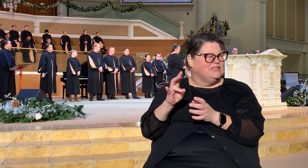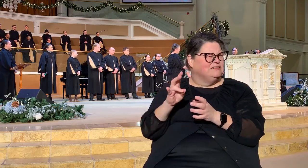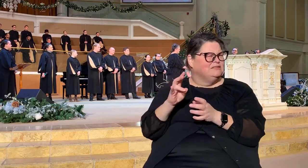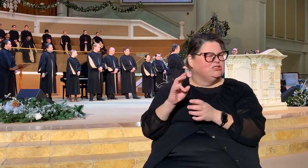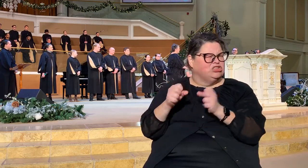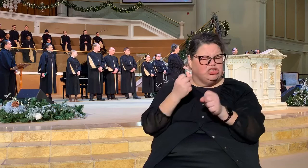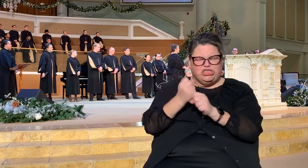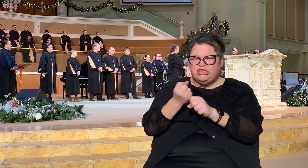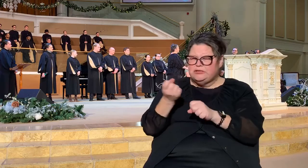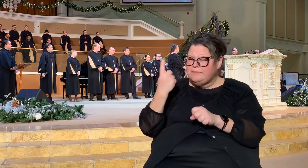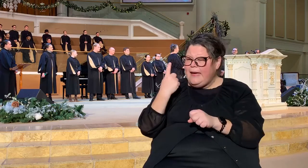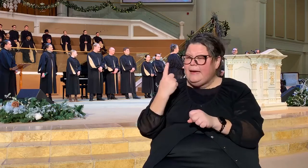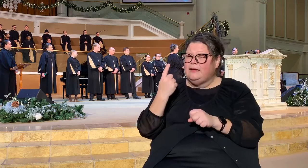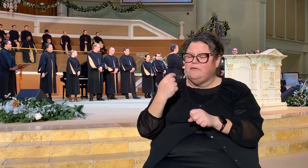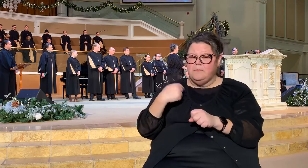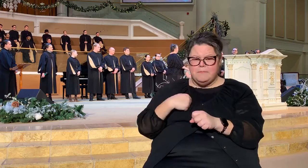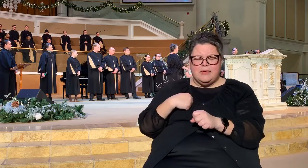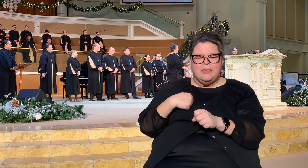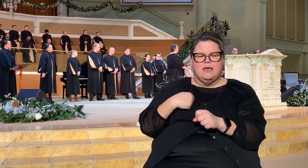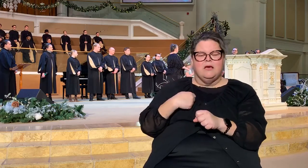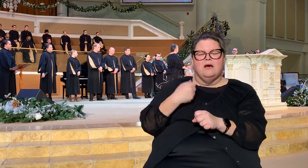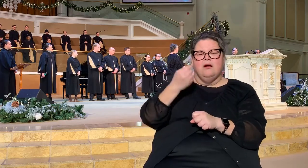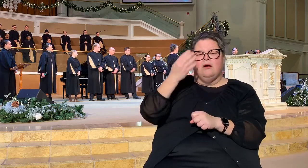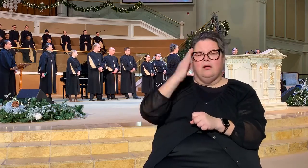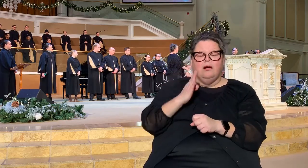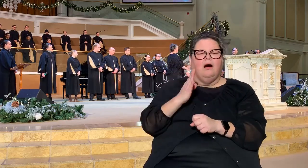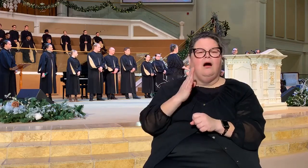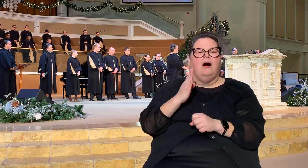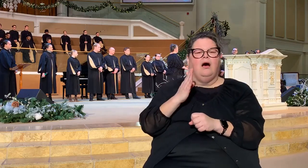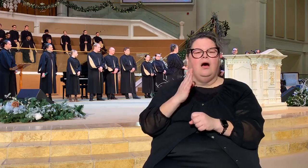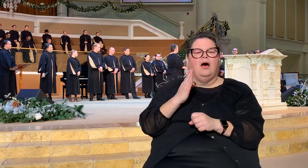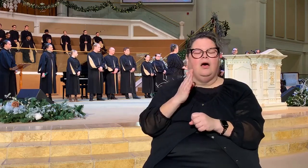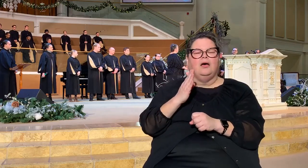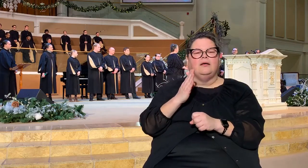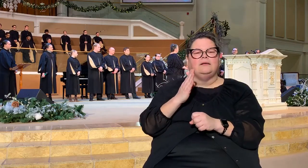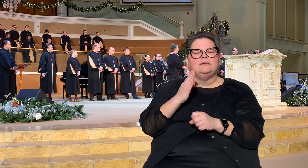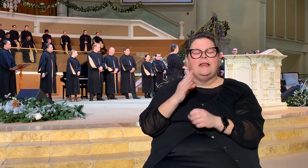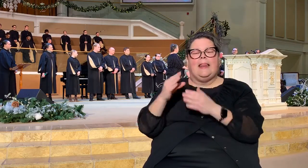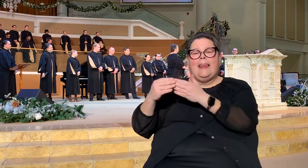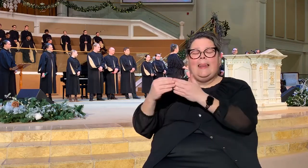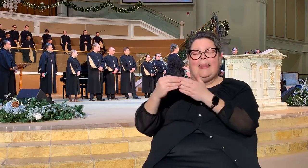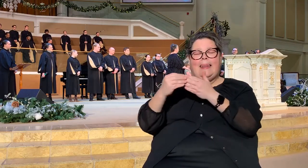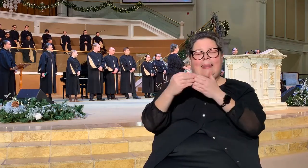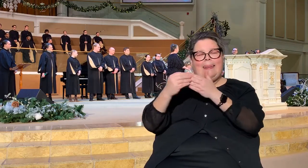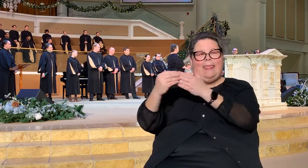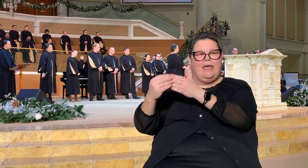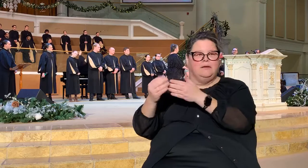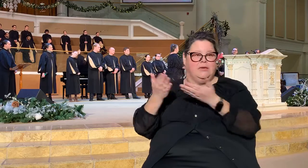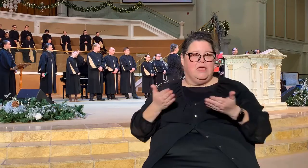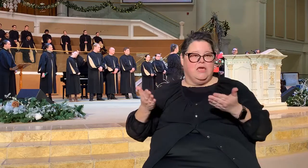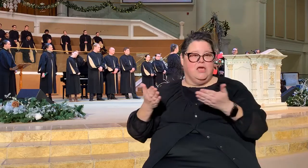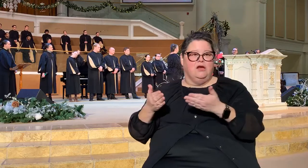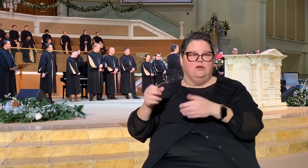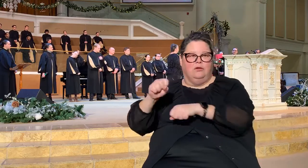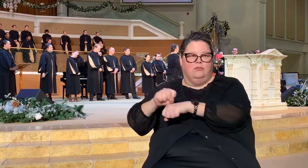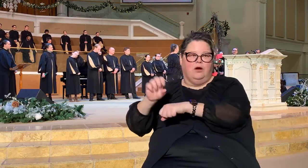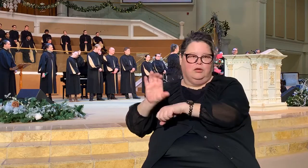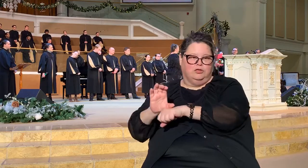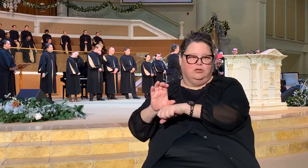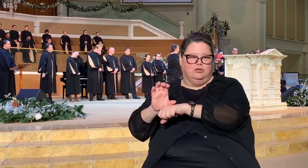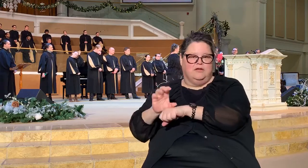wife, God orchestrated our steps to this church and under this leadership.